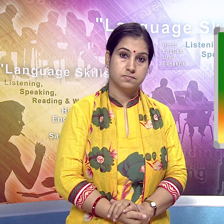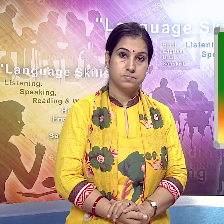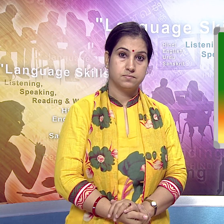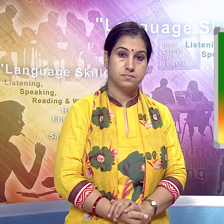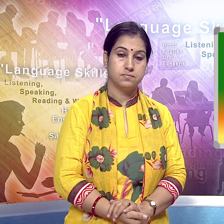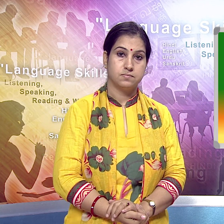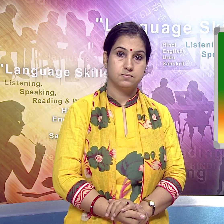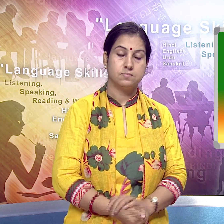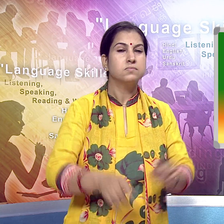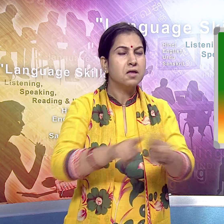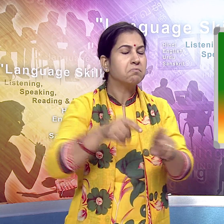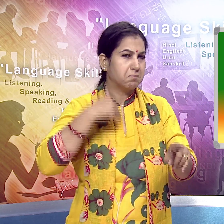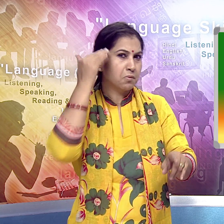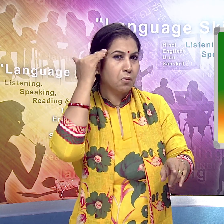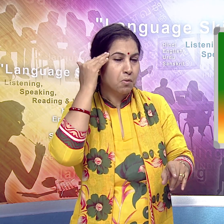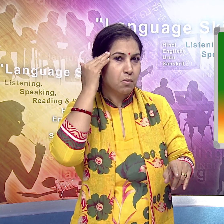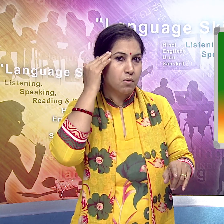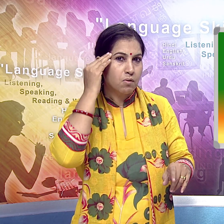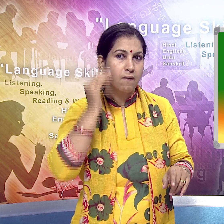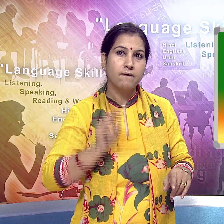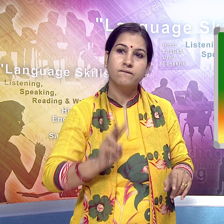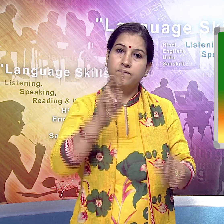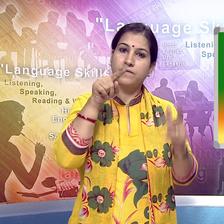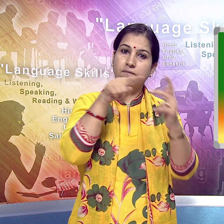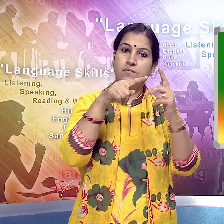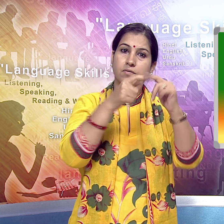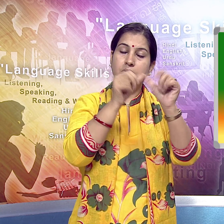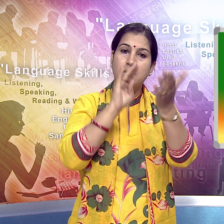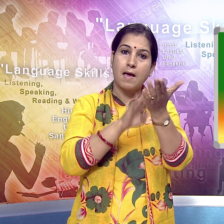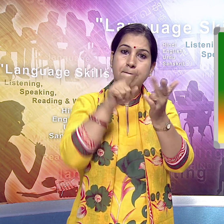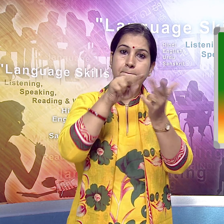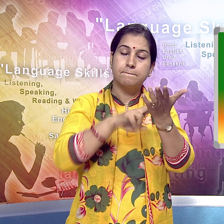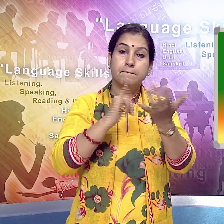We also know vitamins are mainly of 2 types.